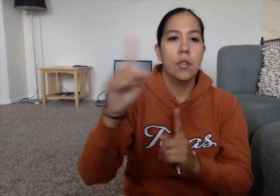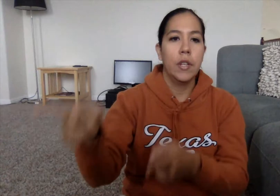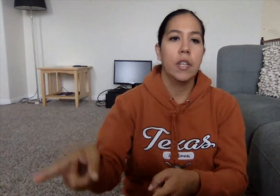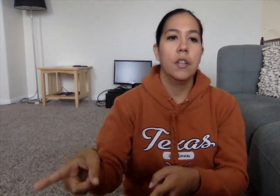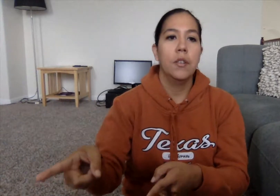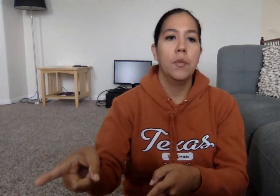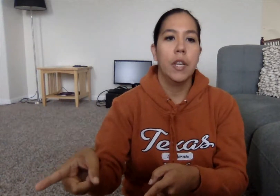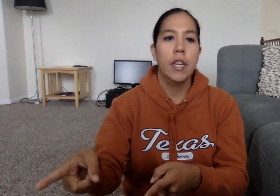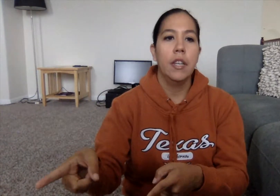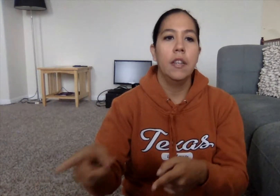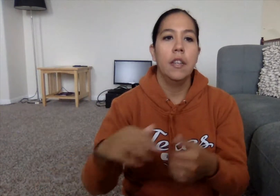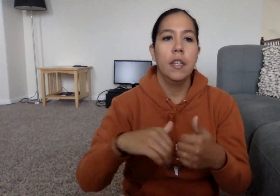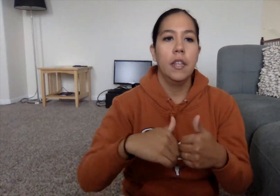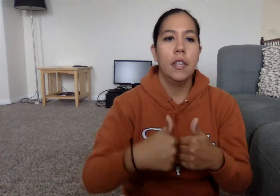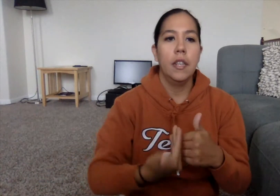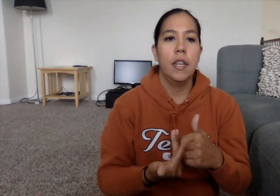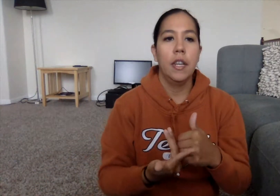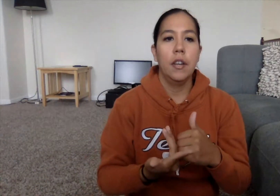going away, and how